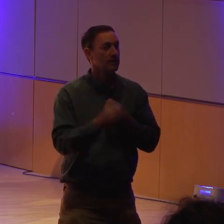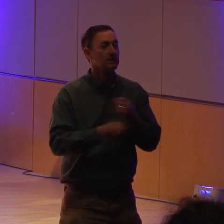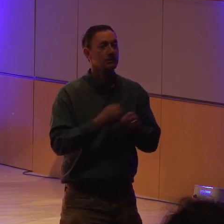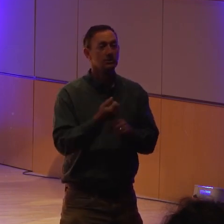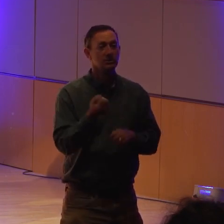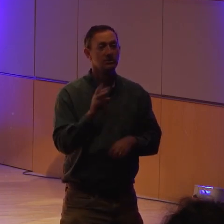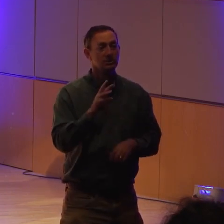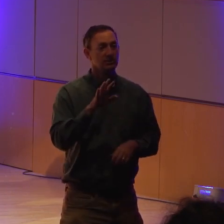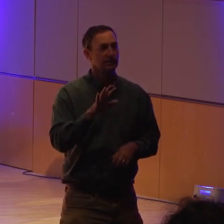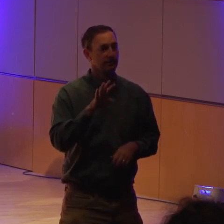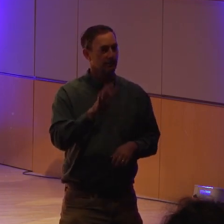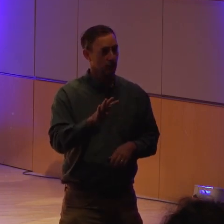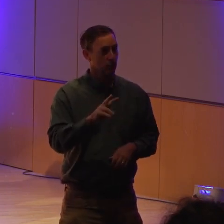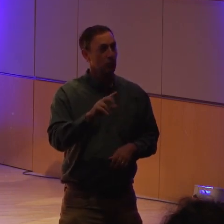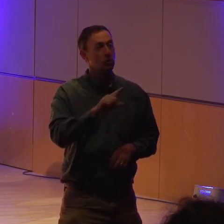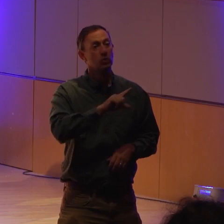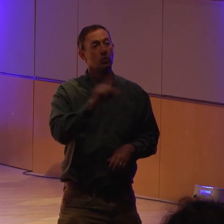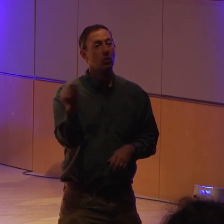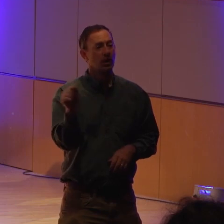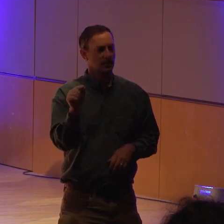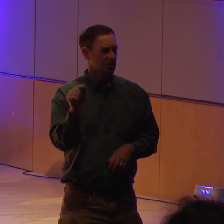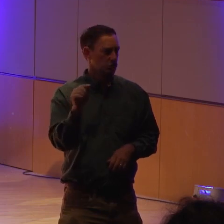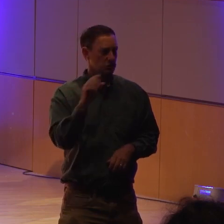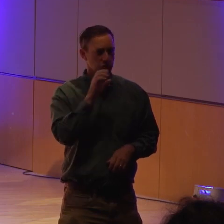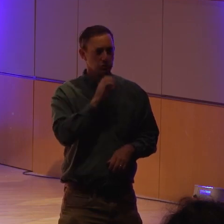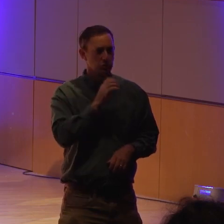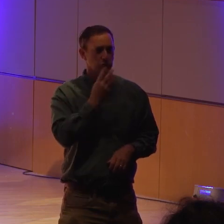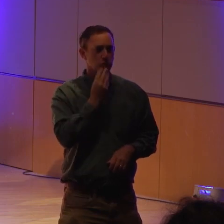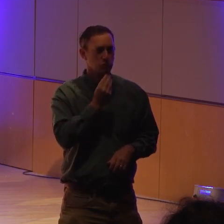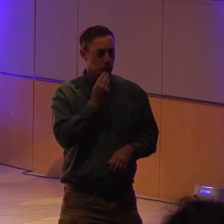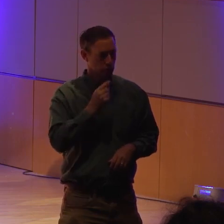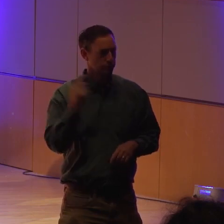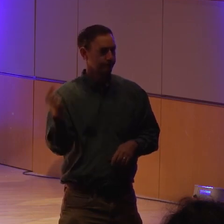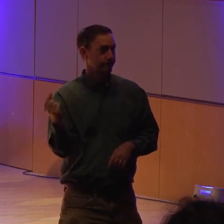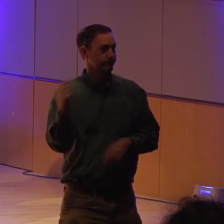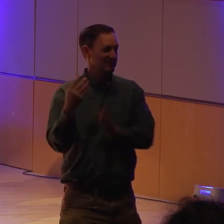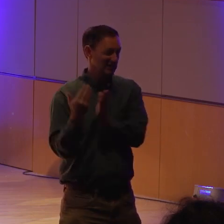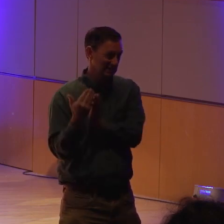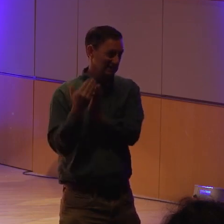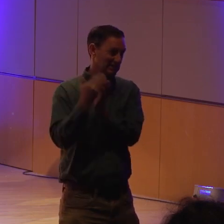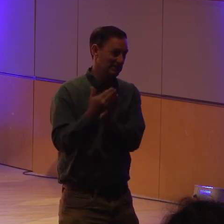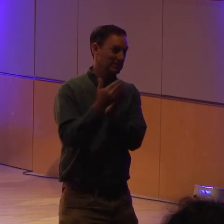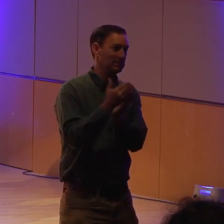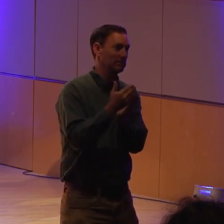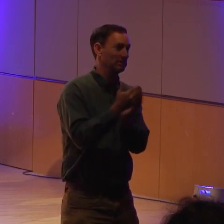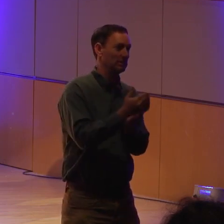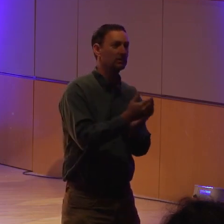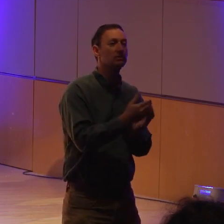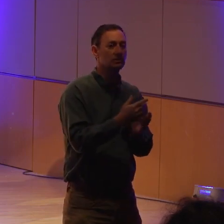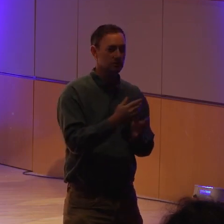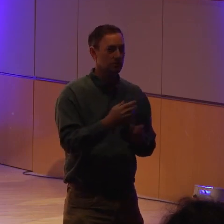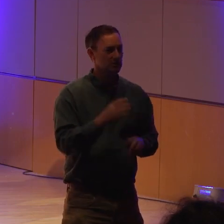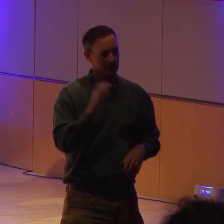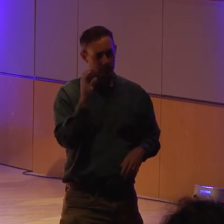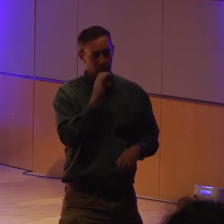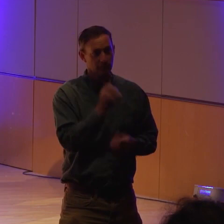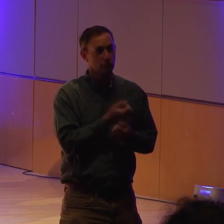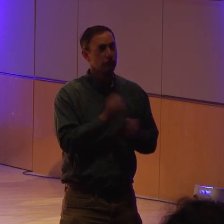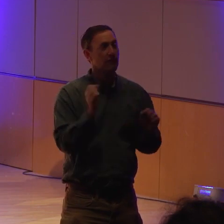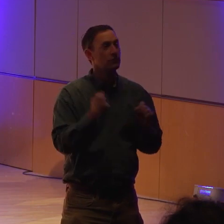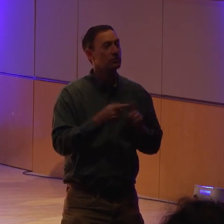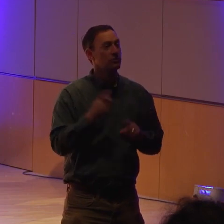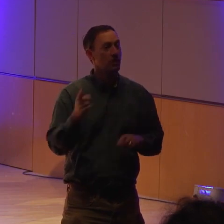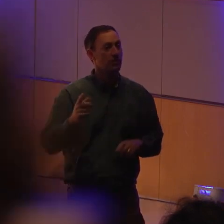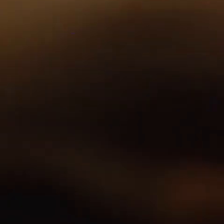when 20-some Jews came on a ship seeking refuge from the